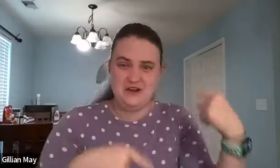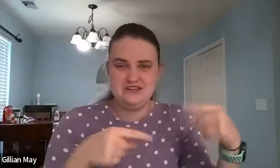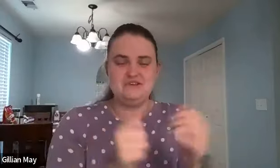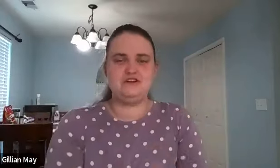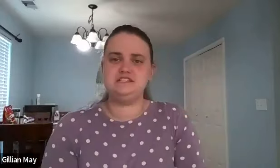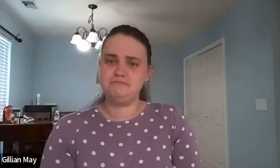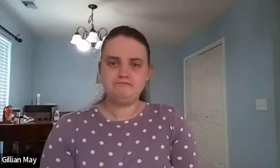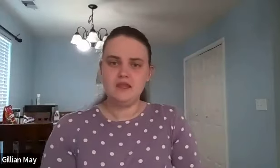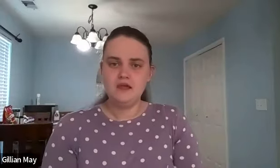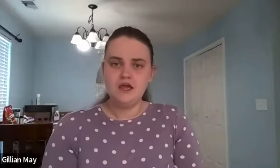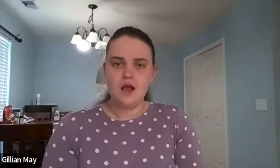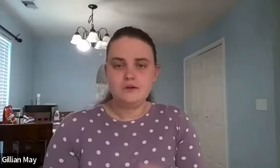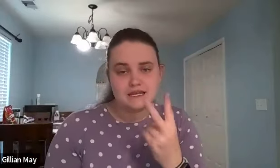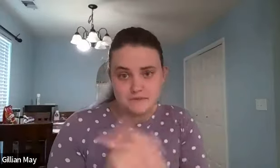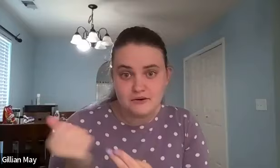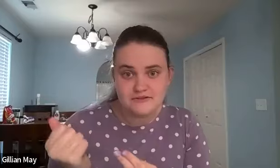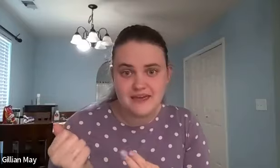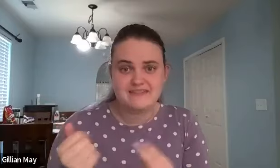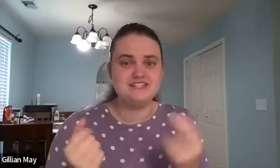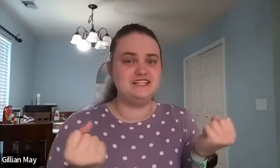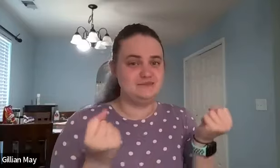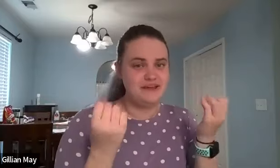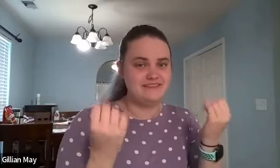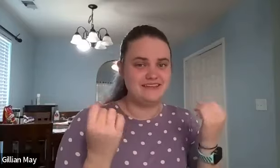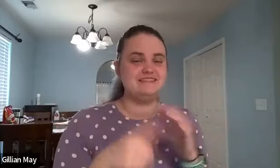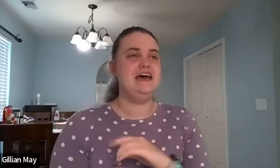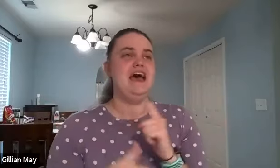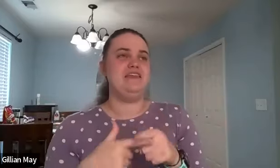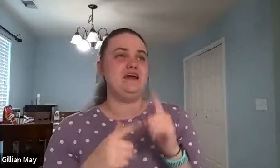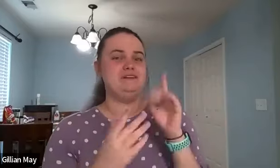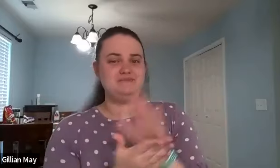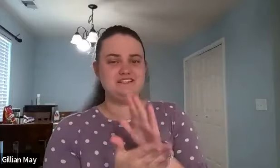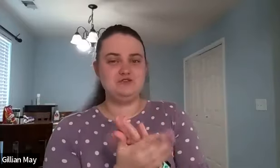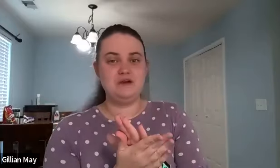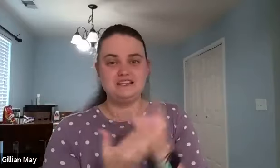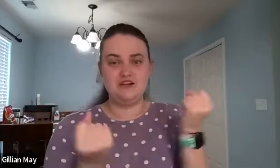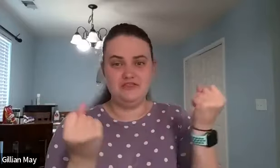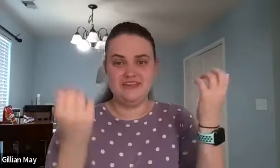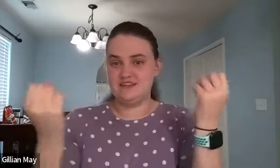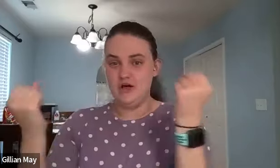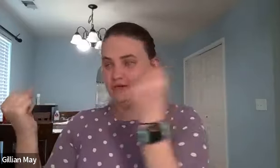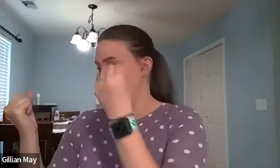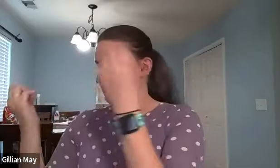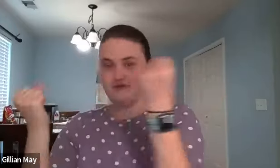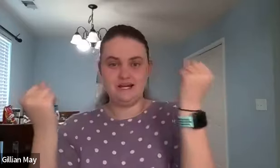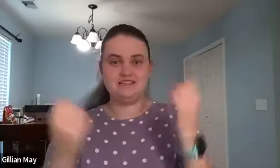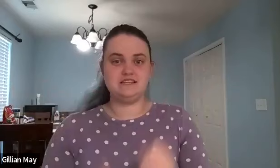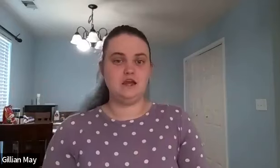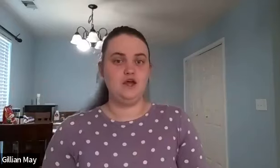argue with her. And she's like, okay, it's both. And then she explained this. And then I went to my school and I saw this all over the place. And I was like,